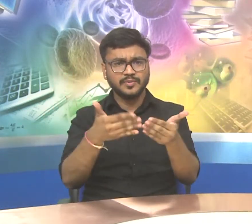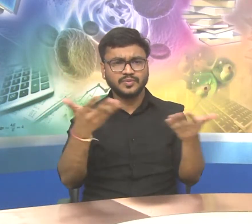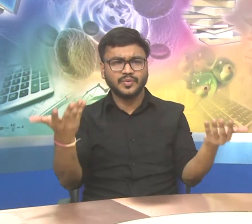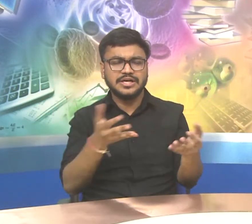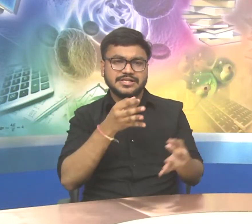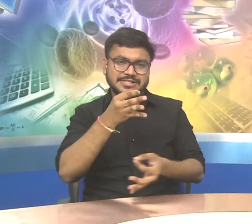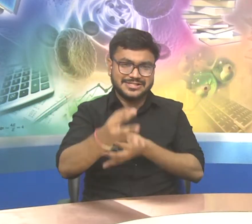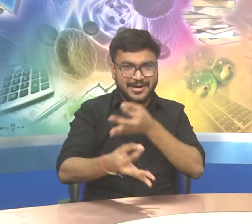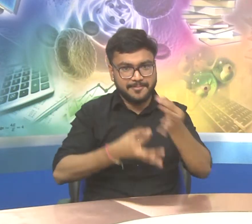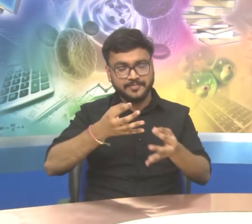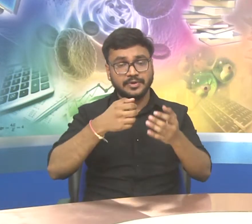Introduction.